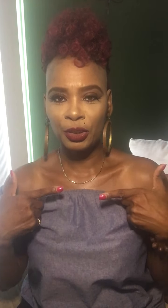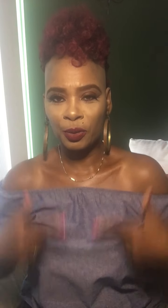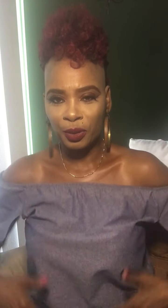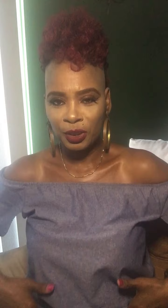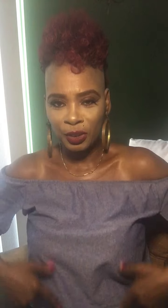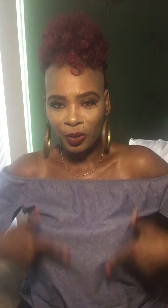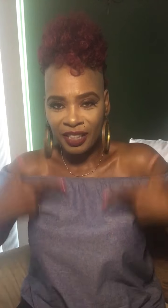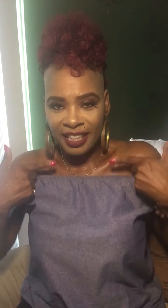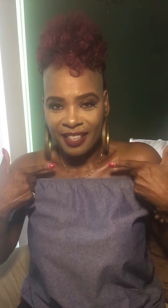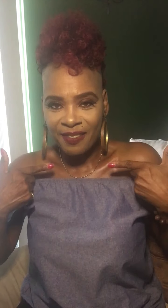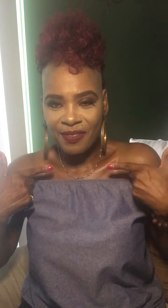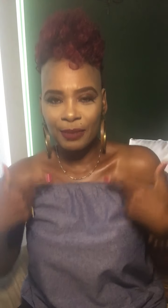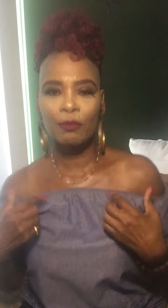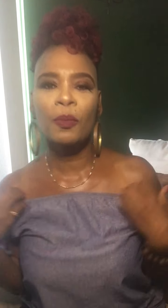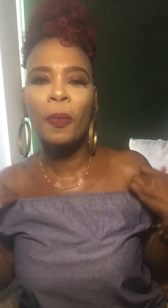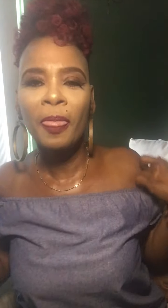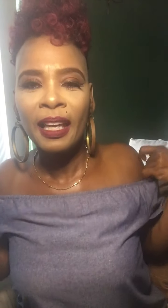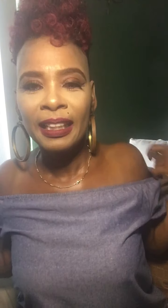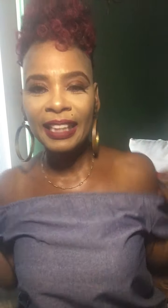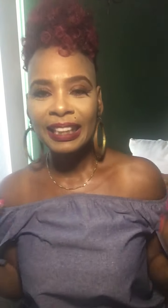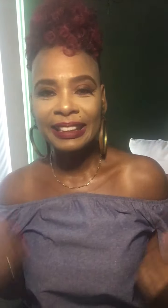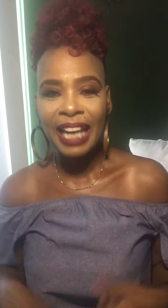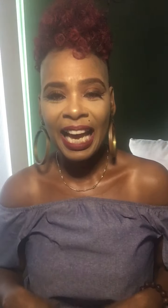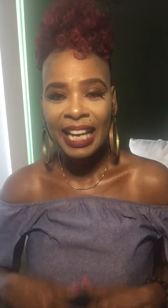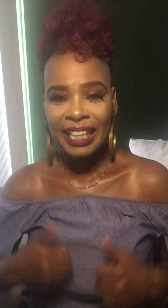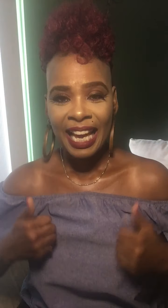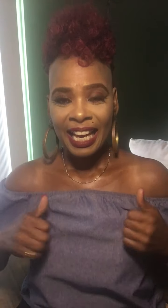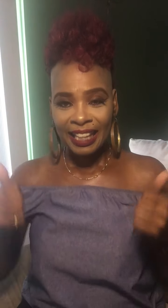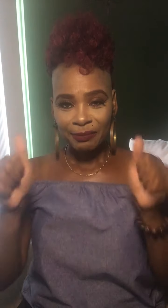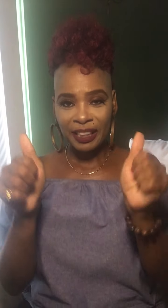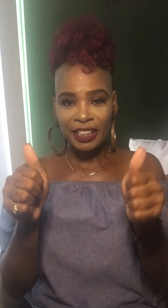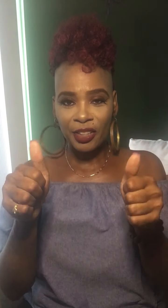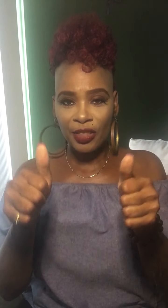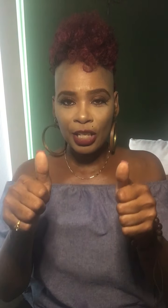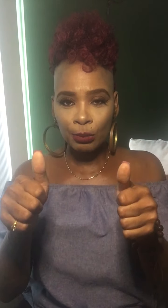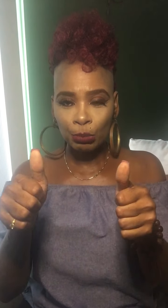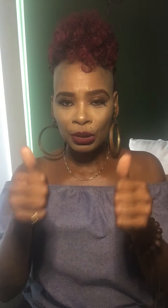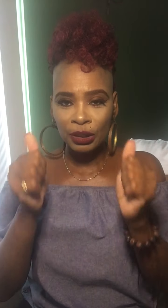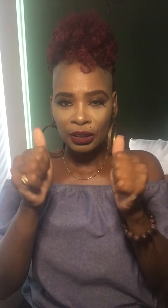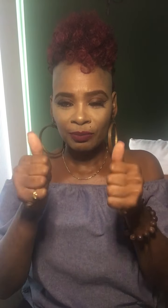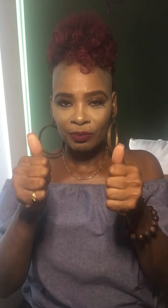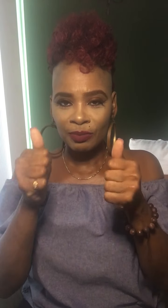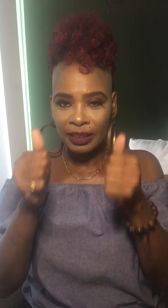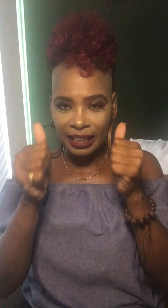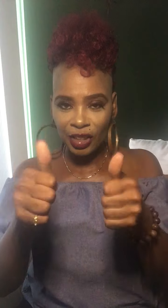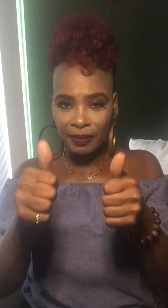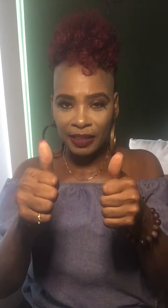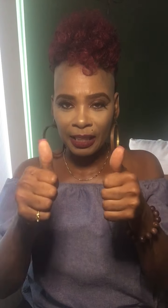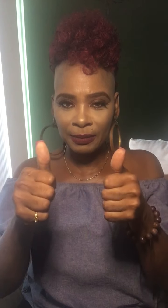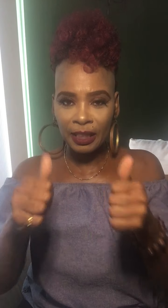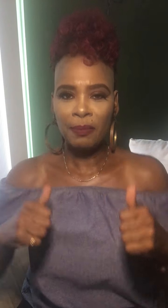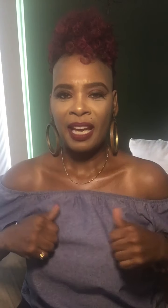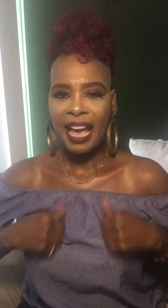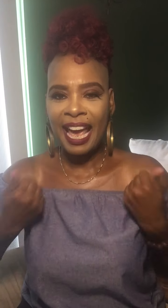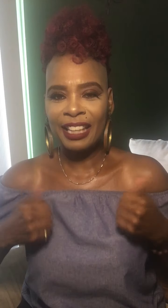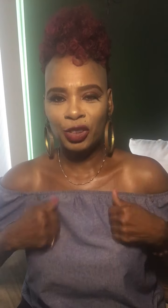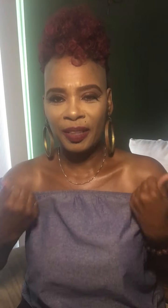shoulders. So live. Next sign. Take your thumbs. Like you're giving thumbs up.